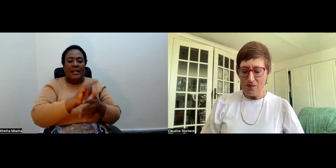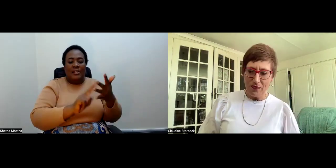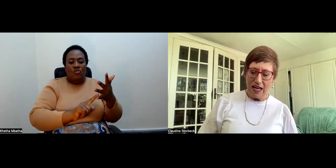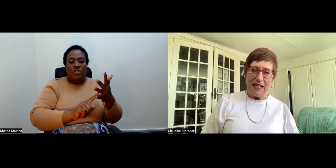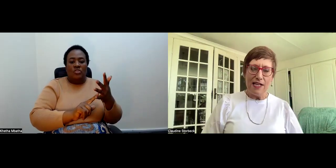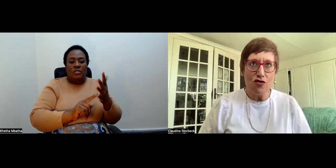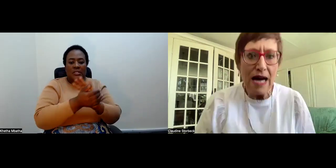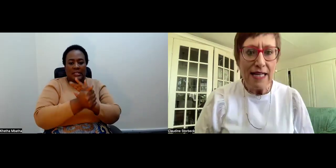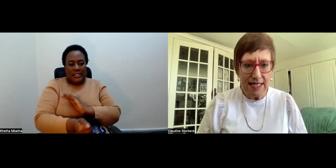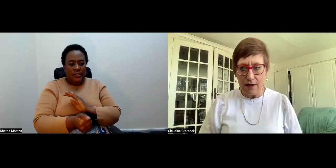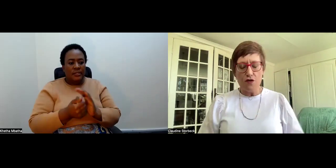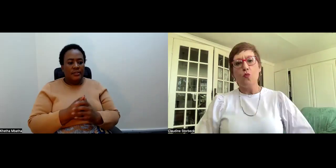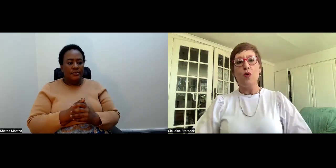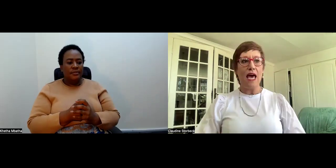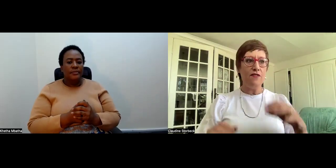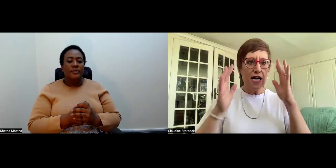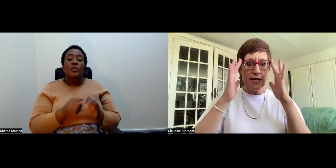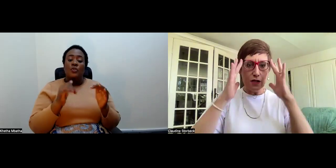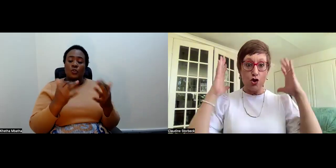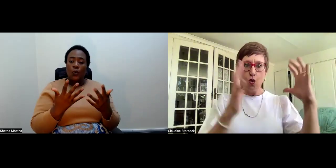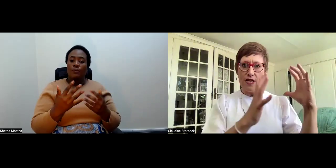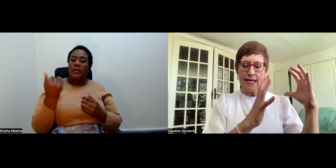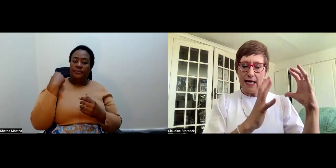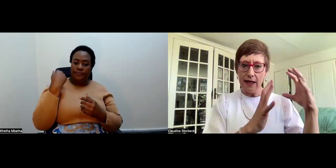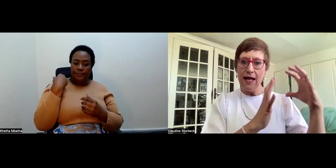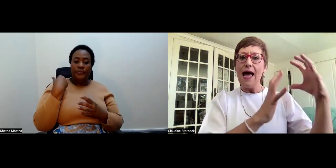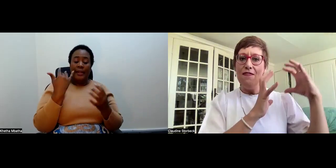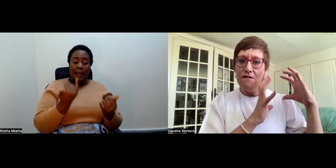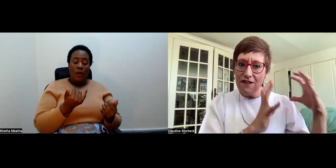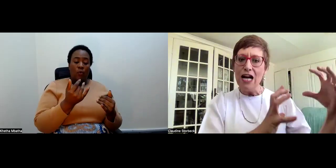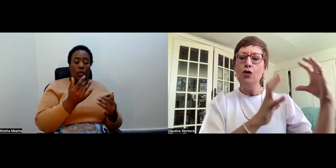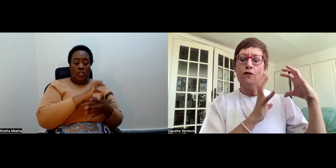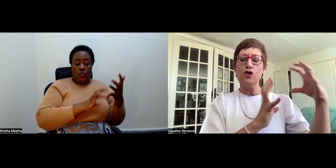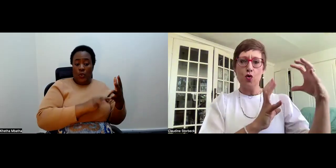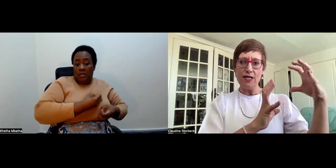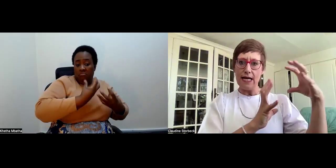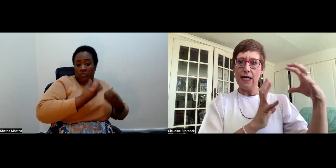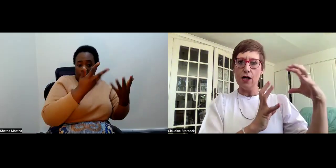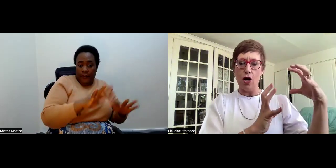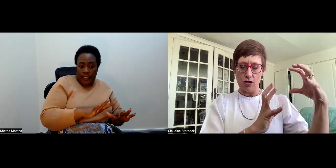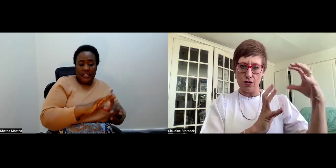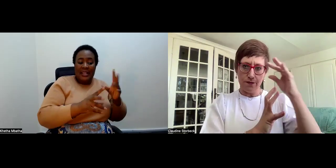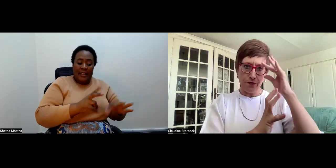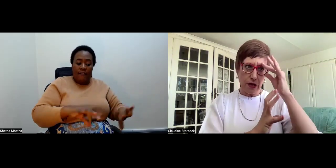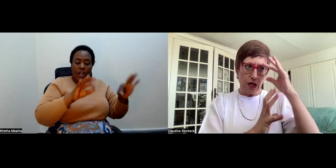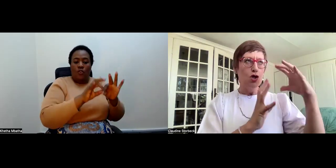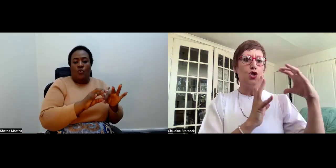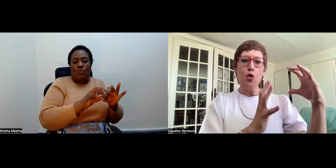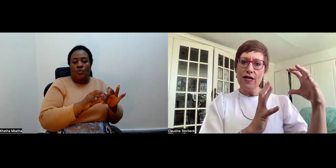So let's remind ourselves, we have now done storytelling and the value of storytelling in a